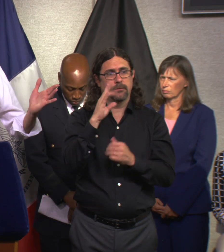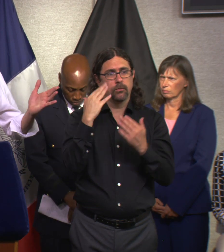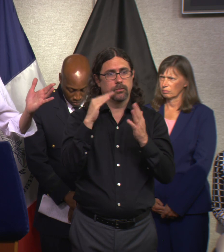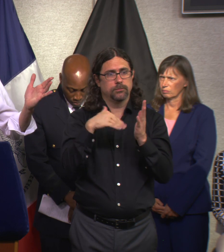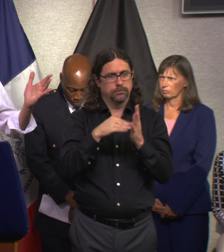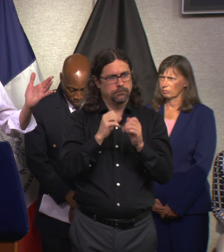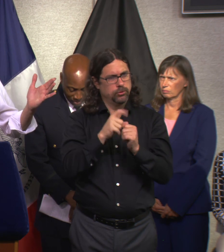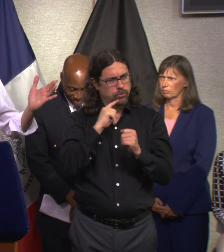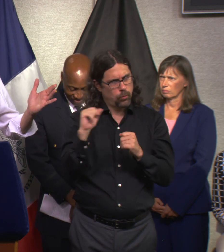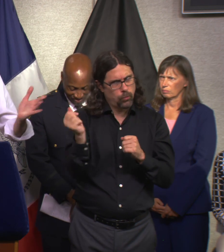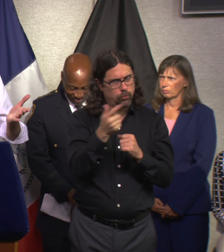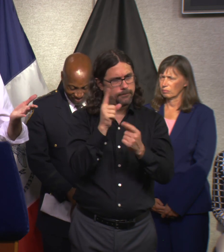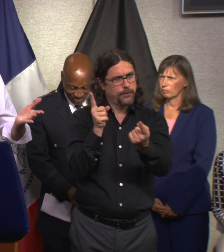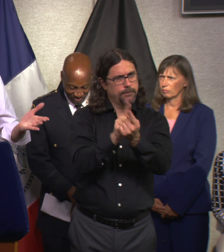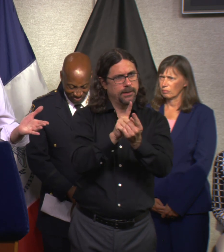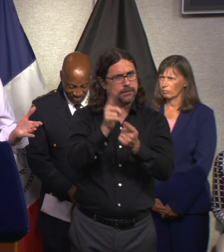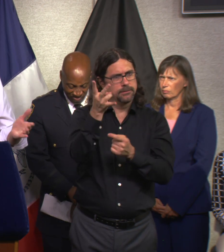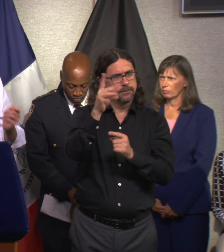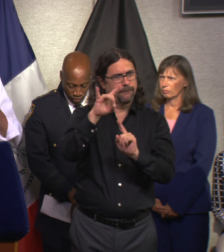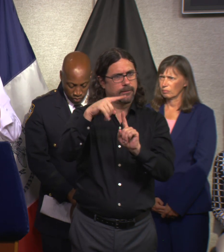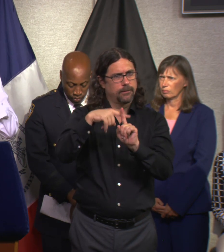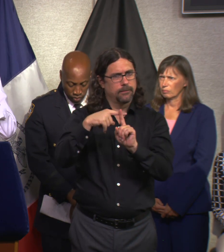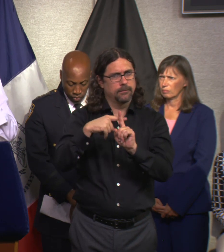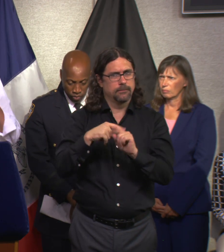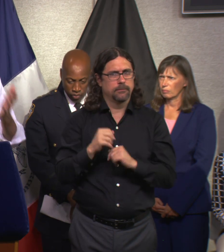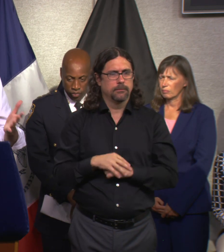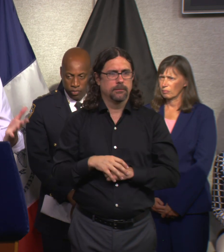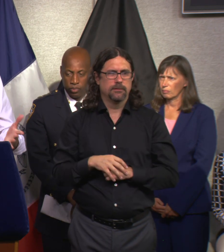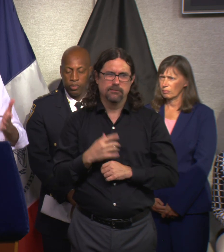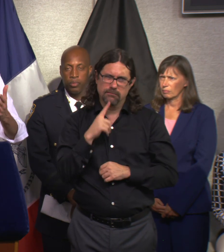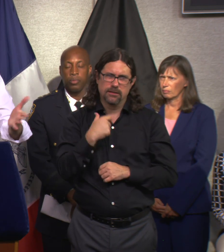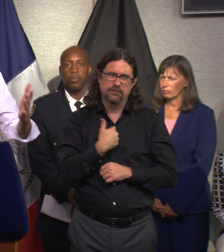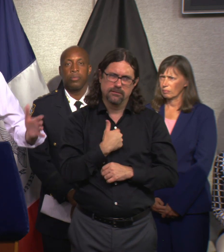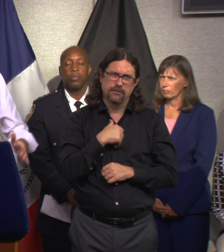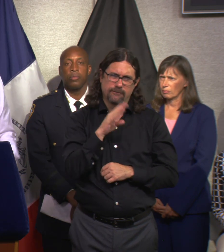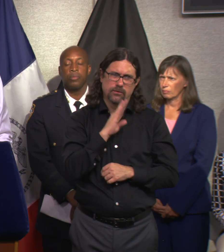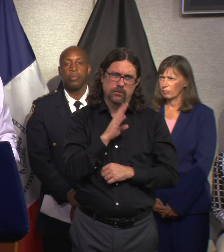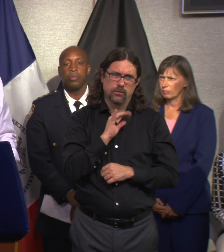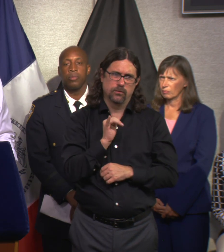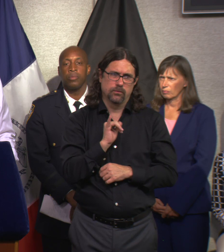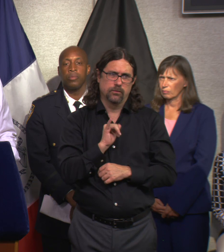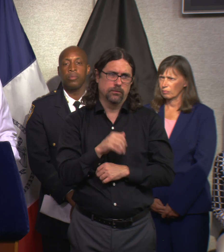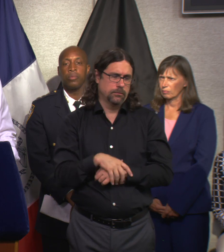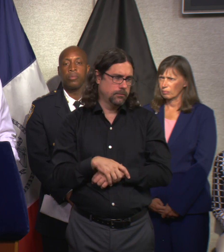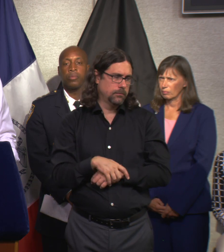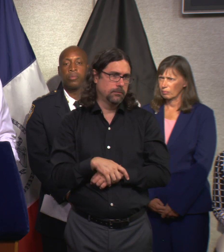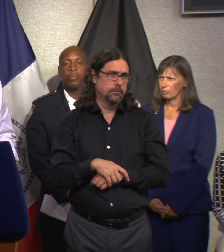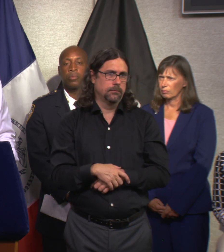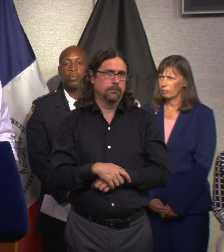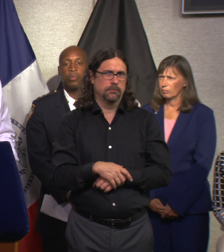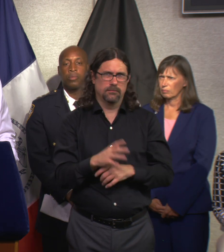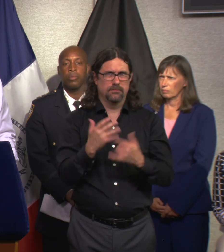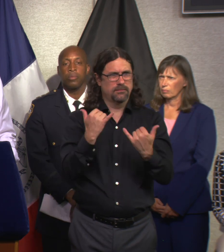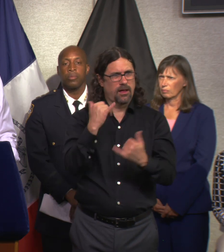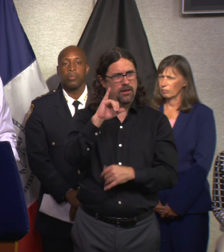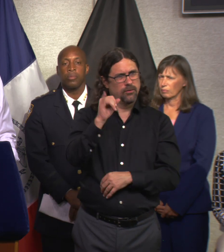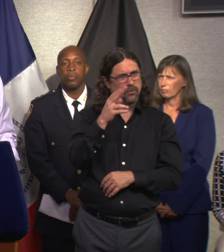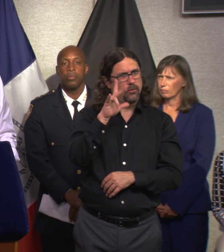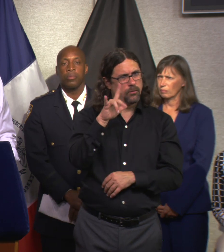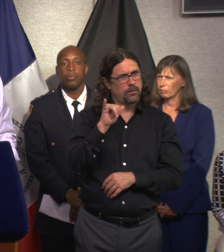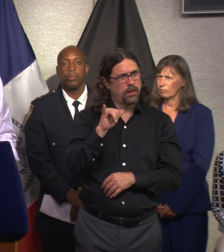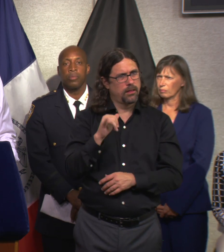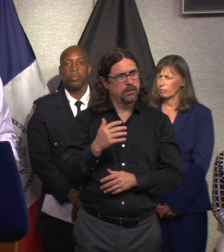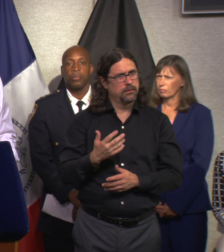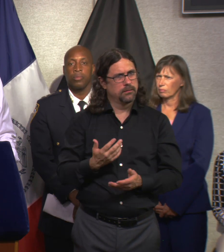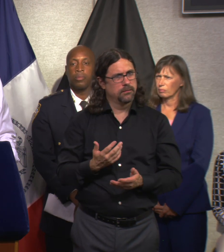July. This 149 centers is a finite number. And actually, they did it right with 100, so why not do it right with the other 49? I agree.